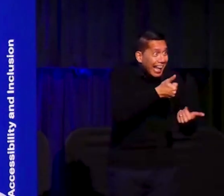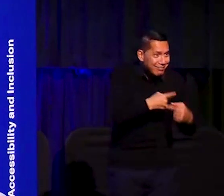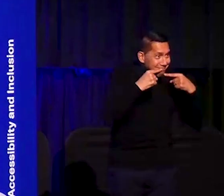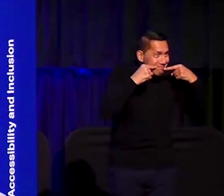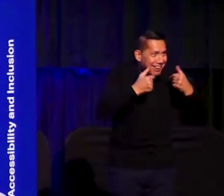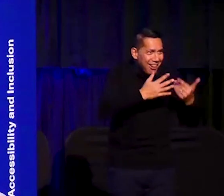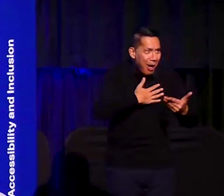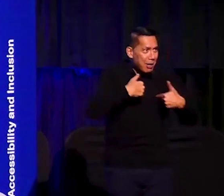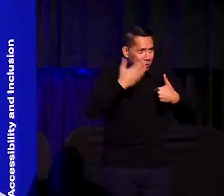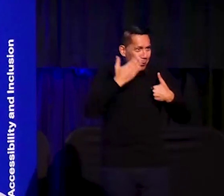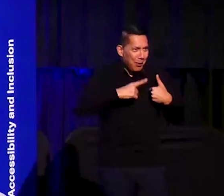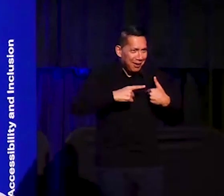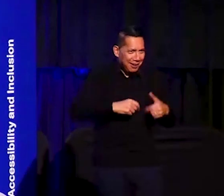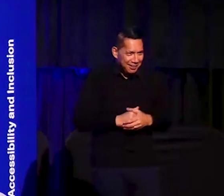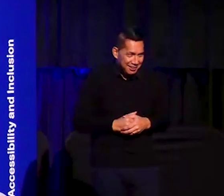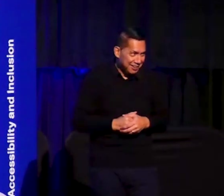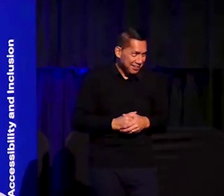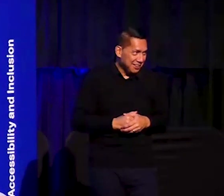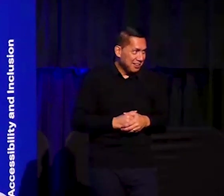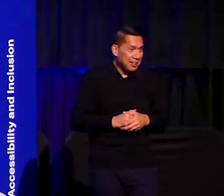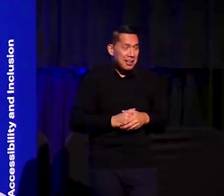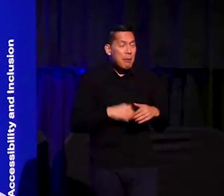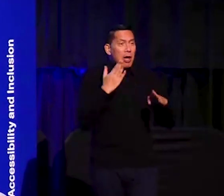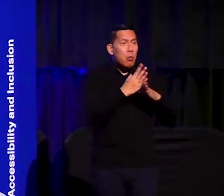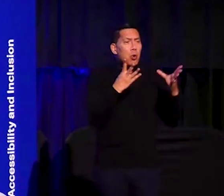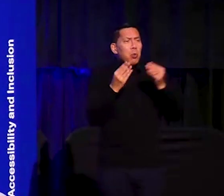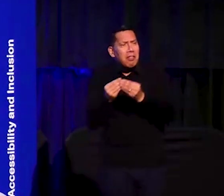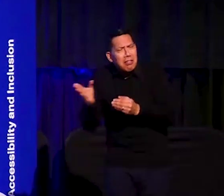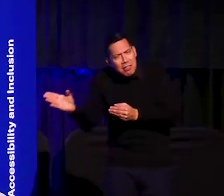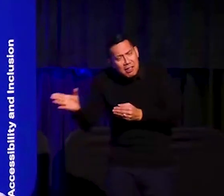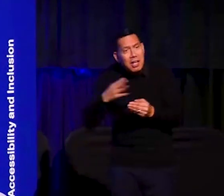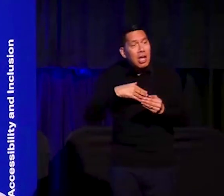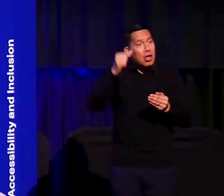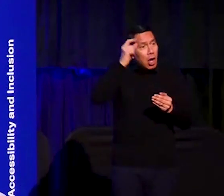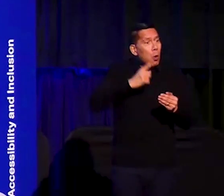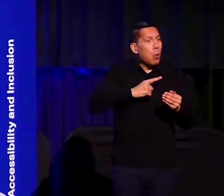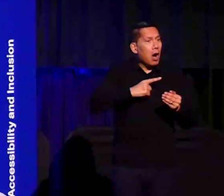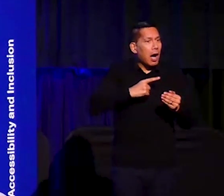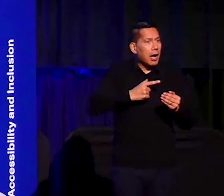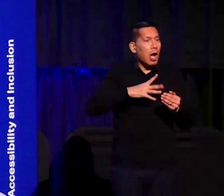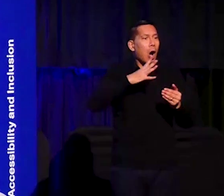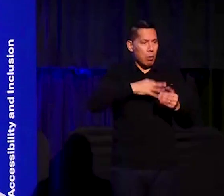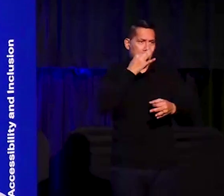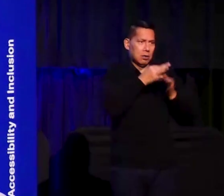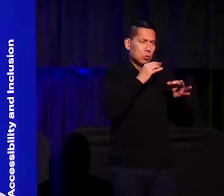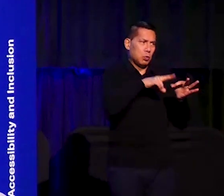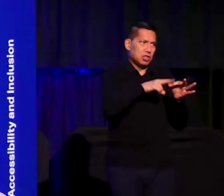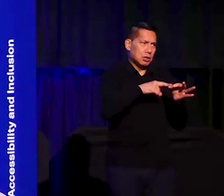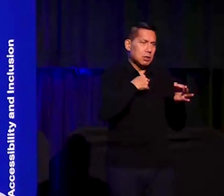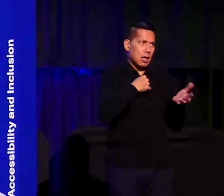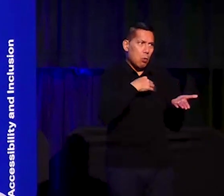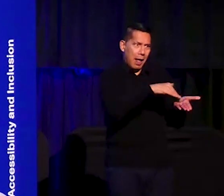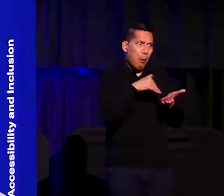lie, but they still work with me. They still like me because they know that I'm showing up and I'm trying, and I learn